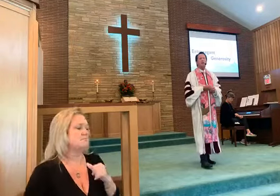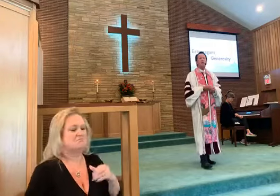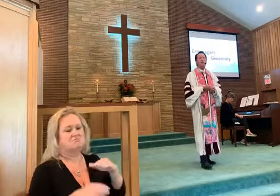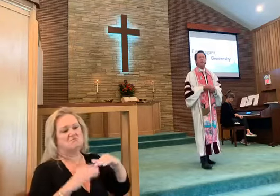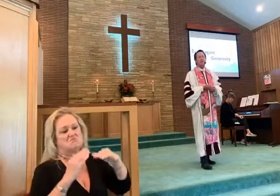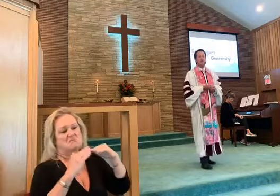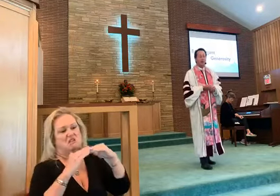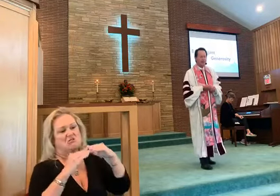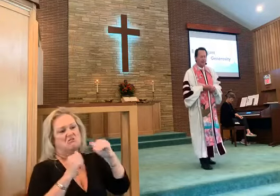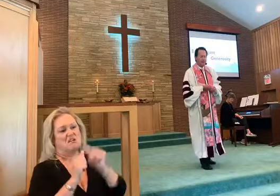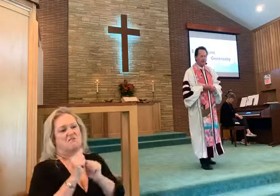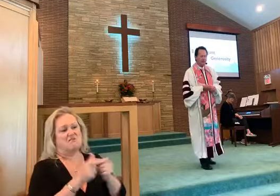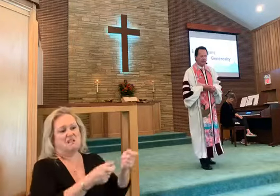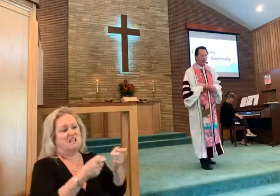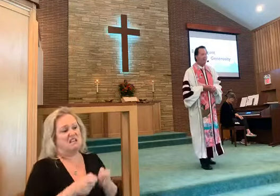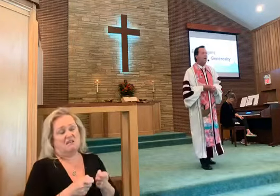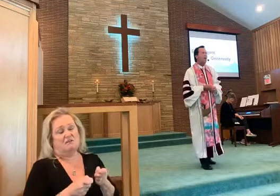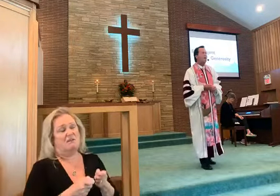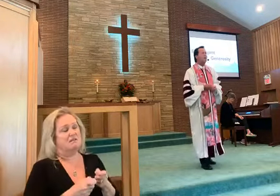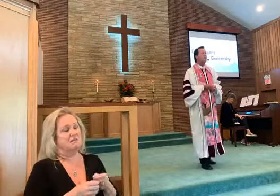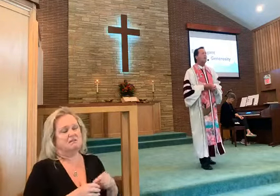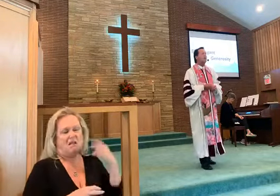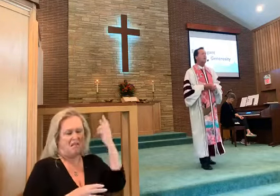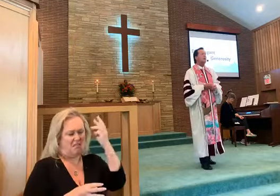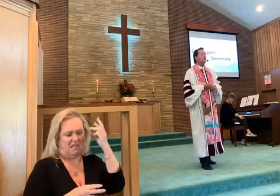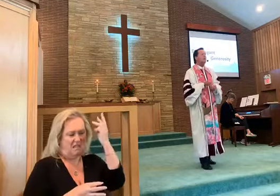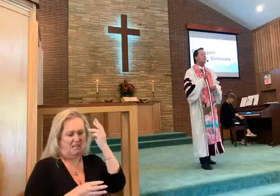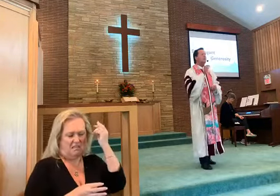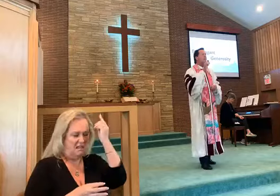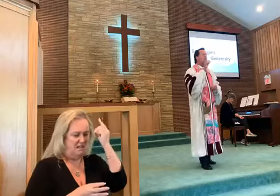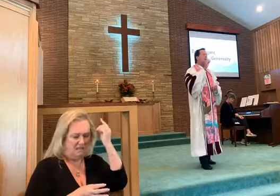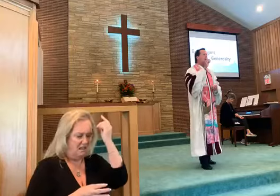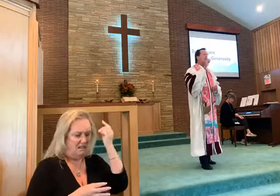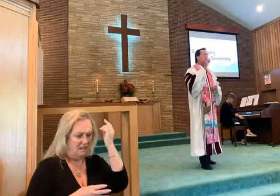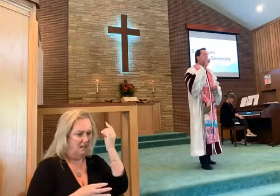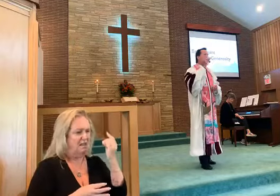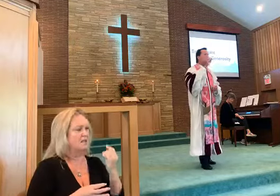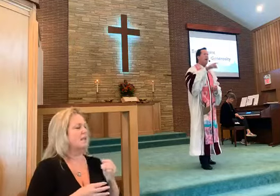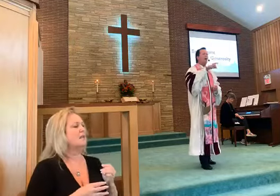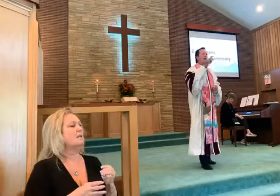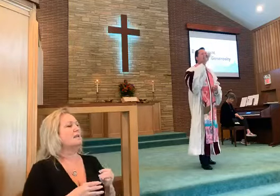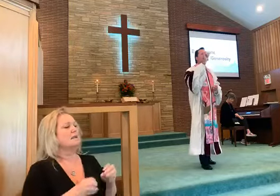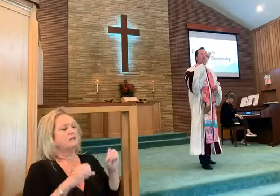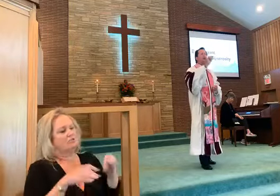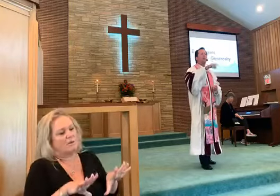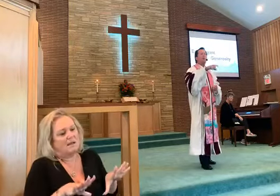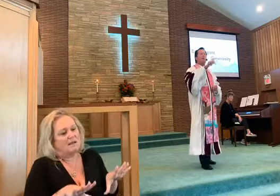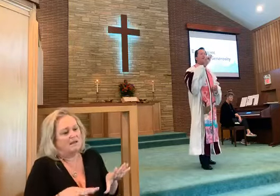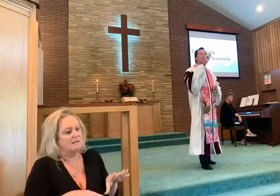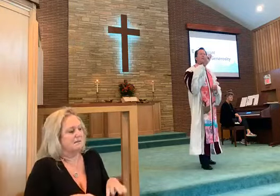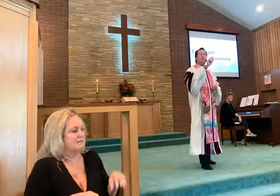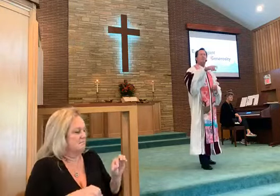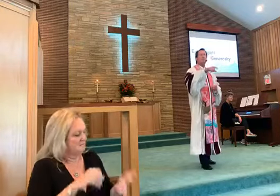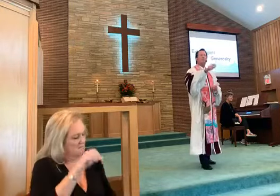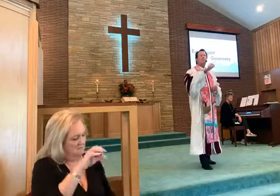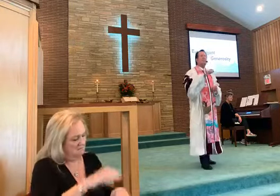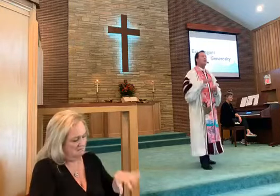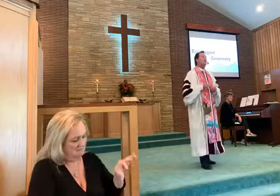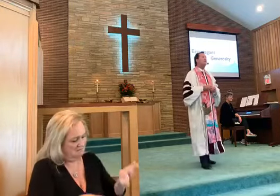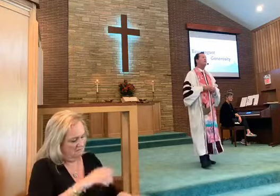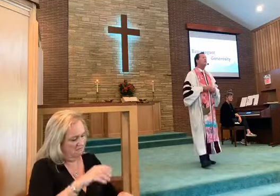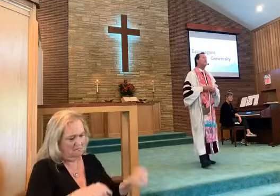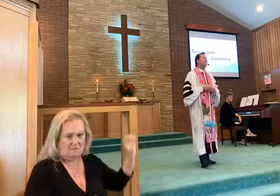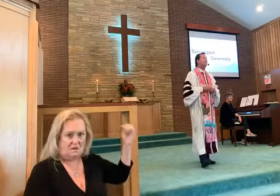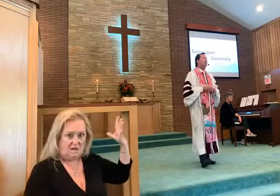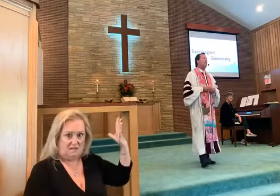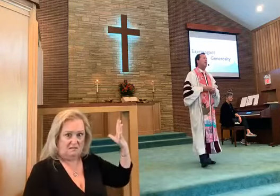measure every gift. God doesn't ponder and drop out by droplet